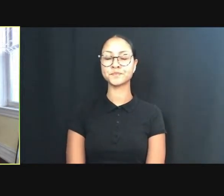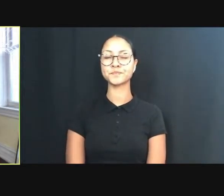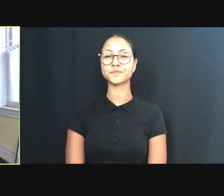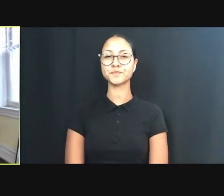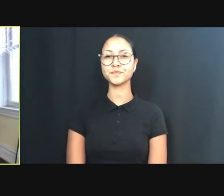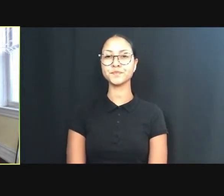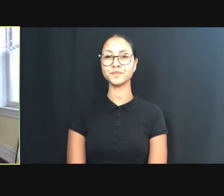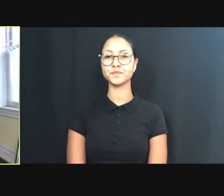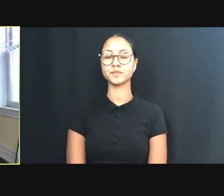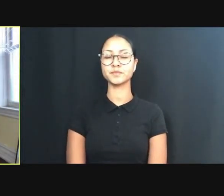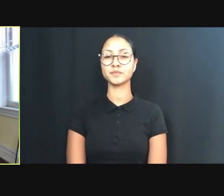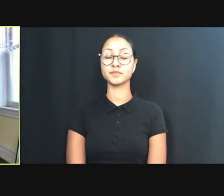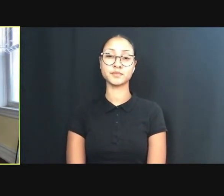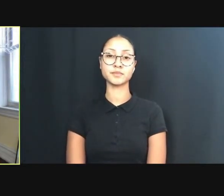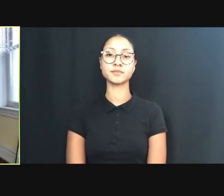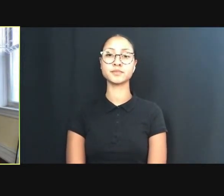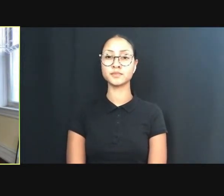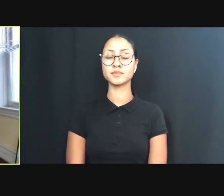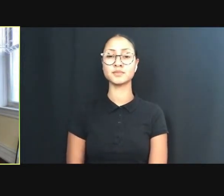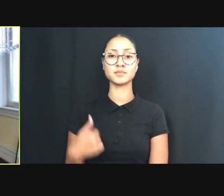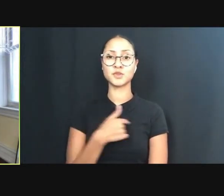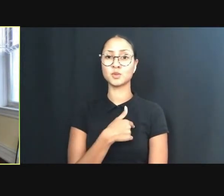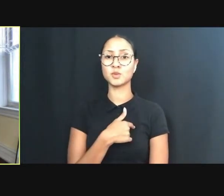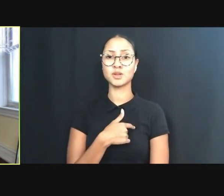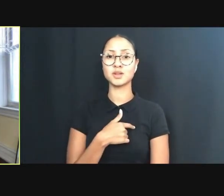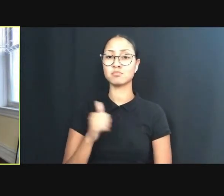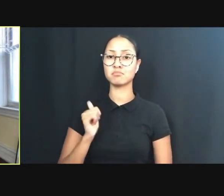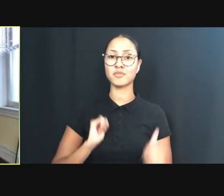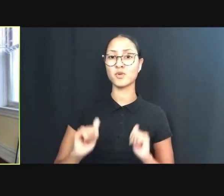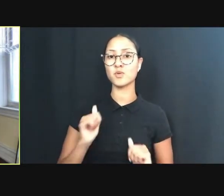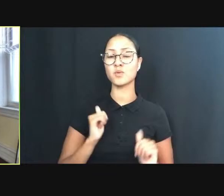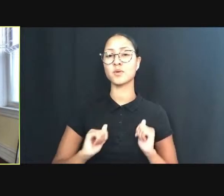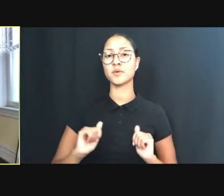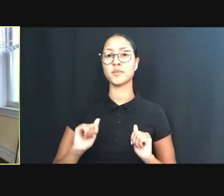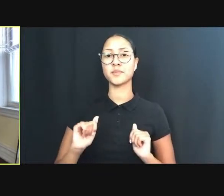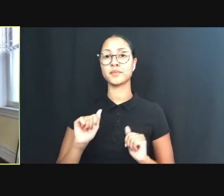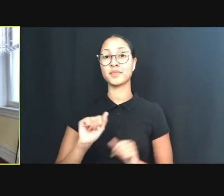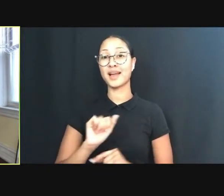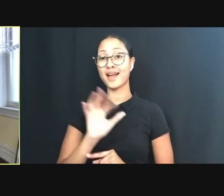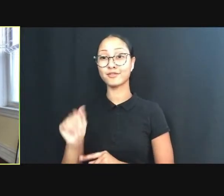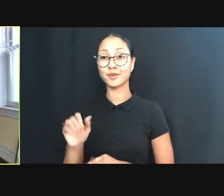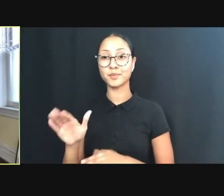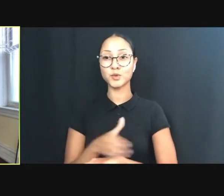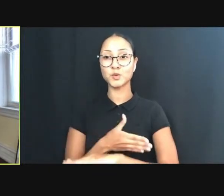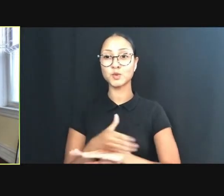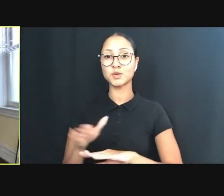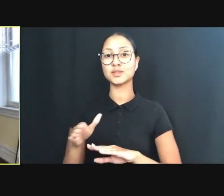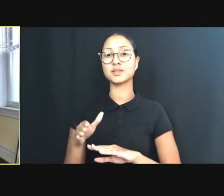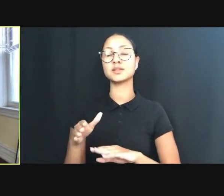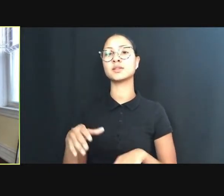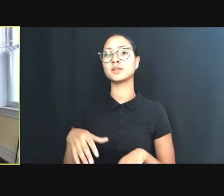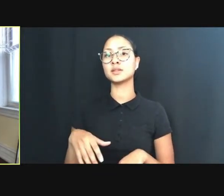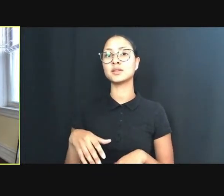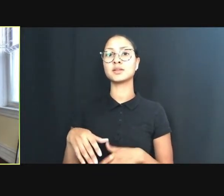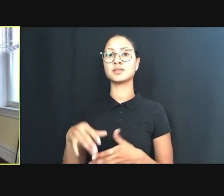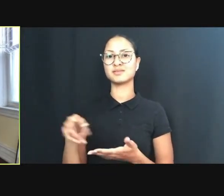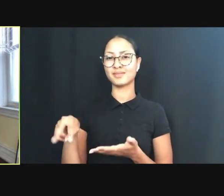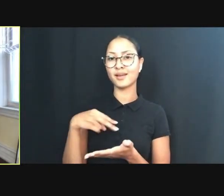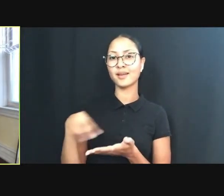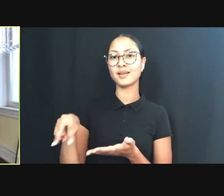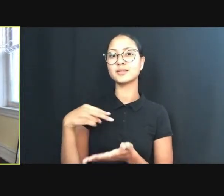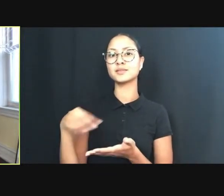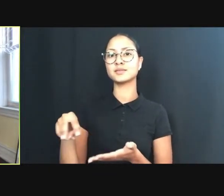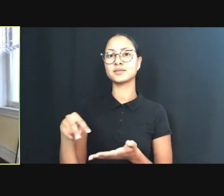And I mean, we perform dance and music from the African diaspora. The thing I've coined us as is